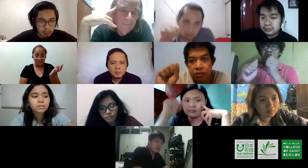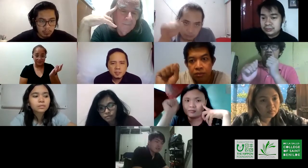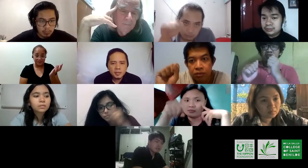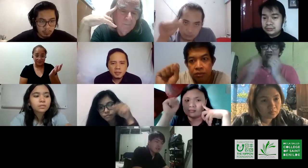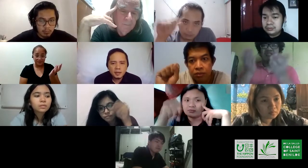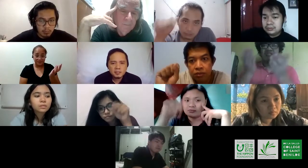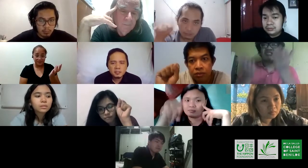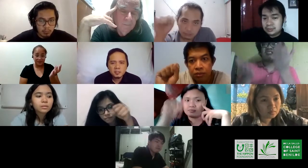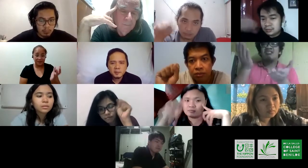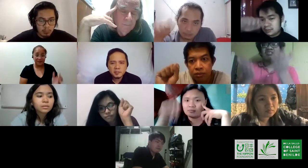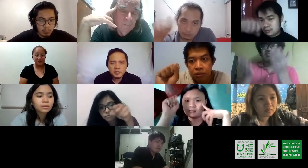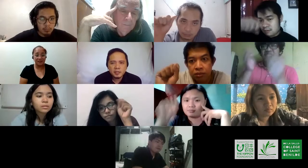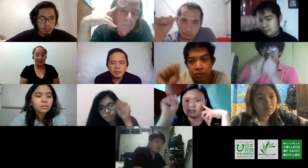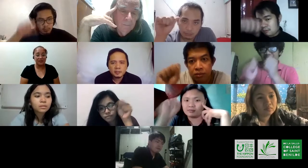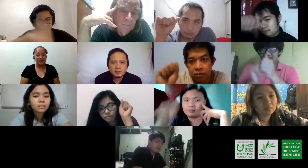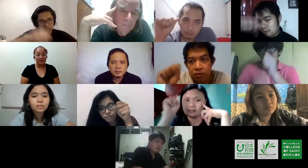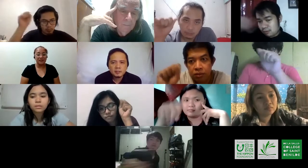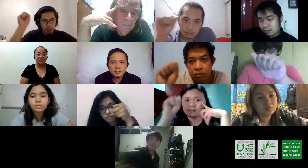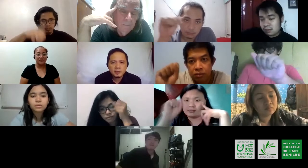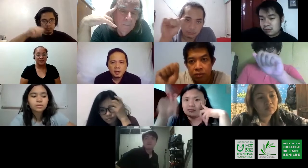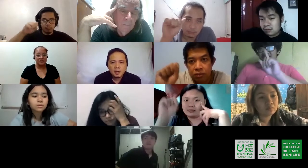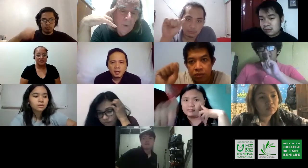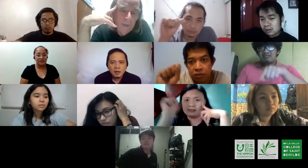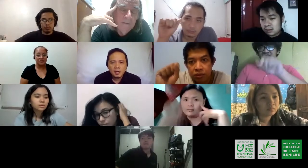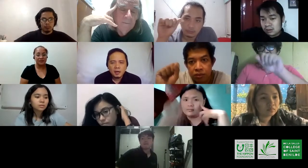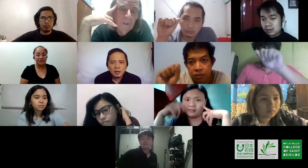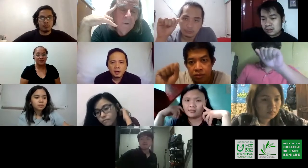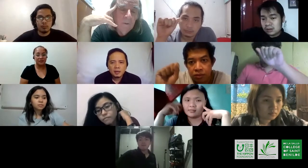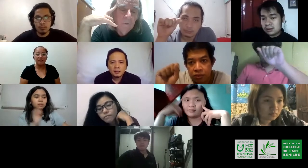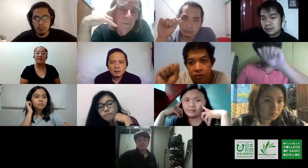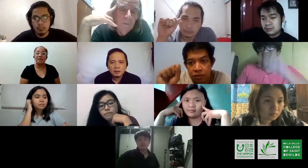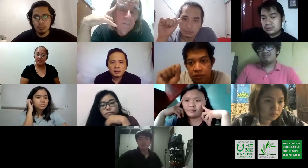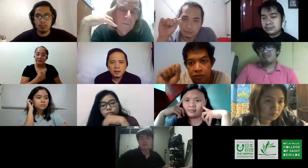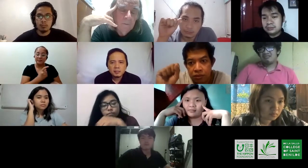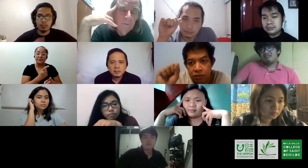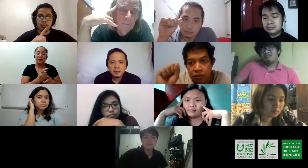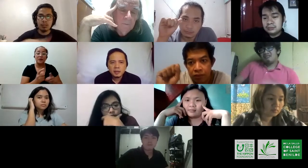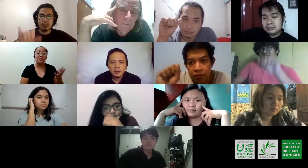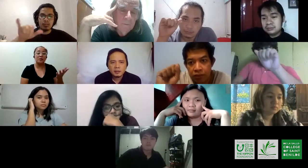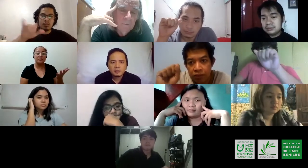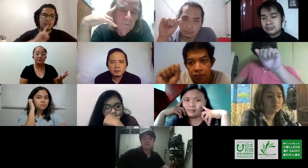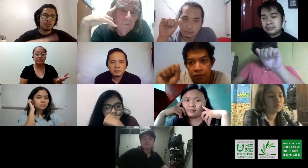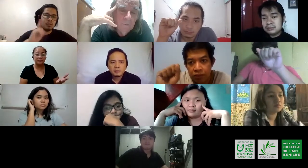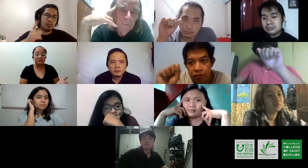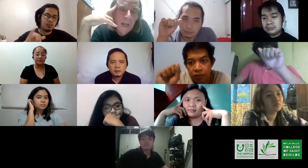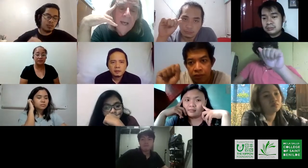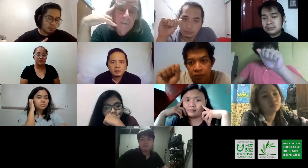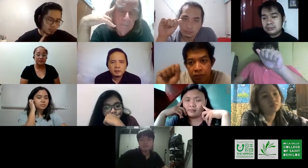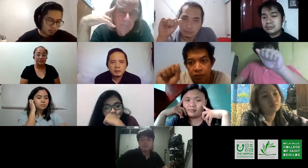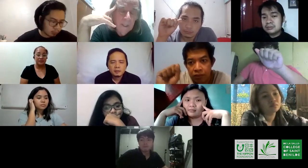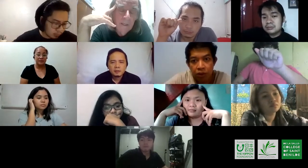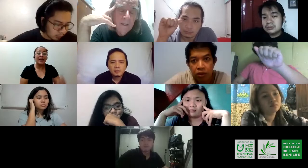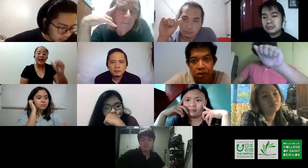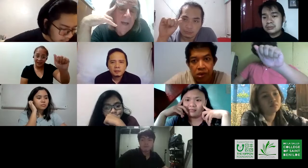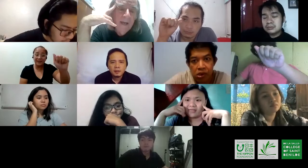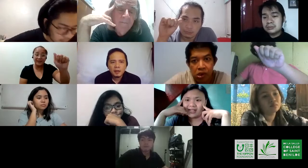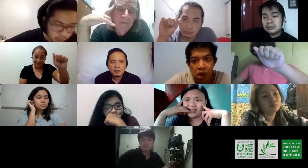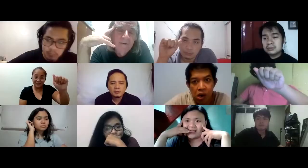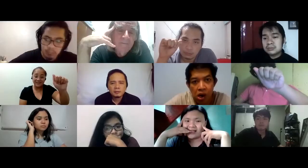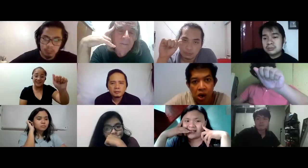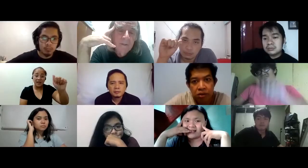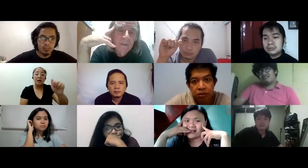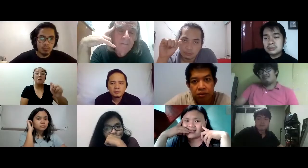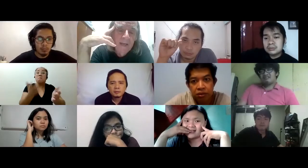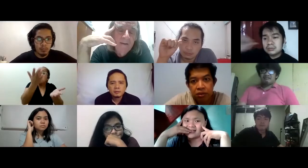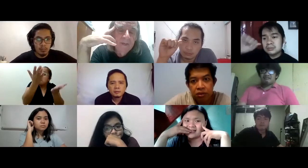Peeps is saying yes. Jasmine saying yes. Right? Uh, So Not saying A. A, yeah, it may have A. a